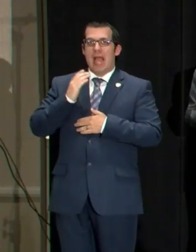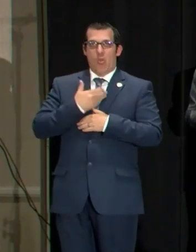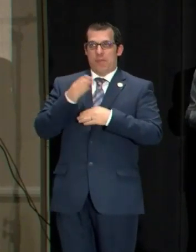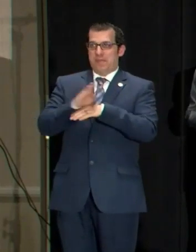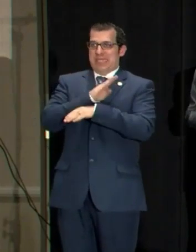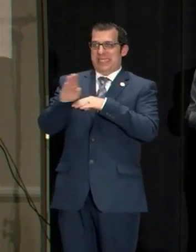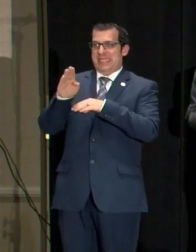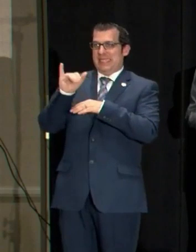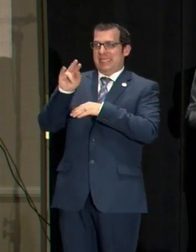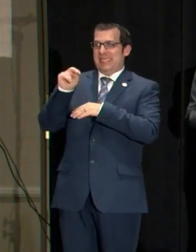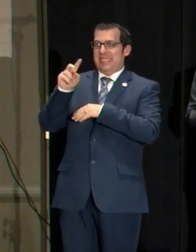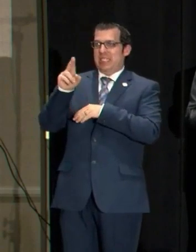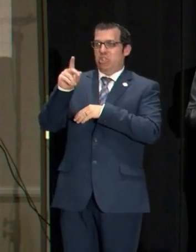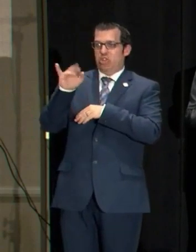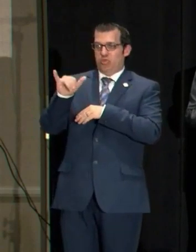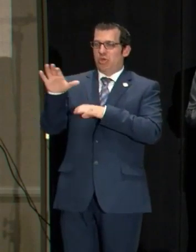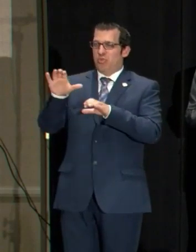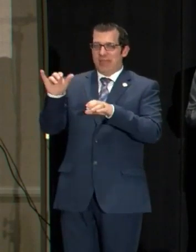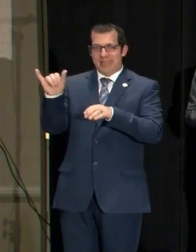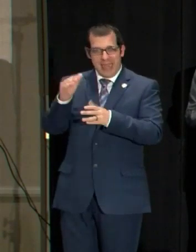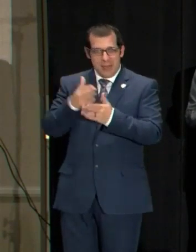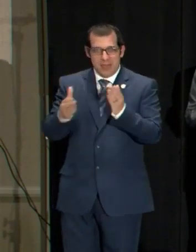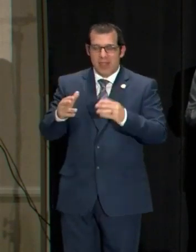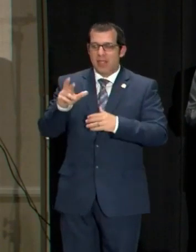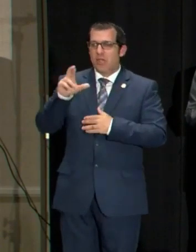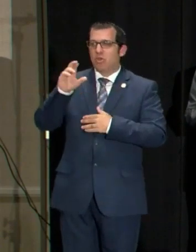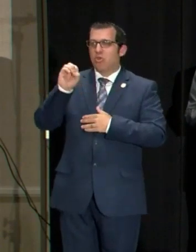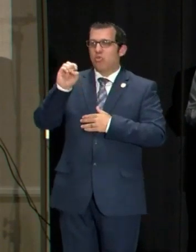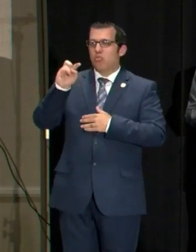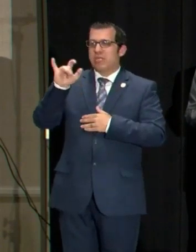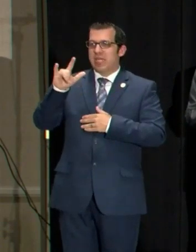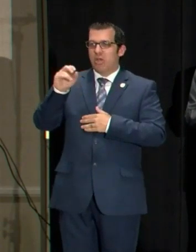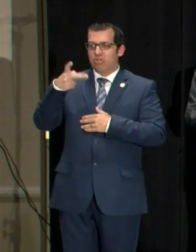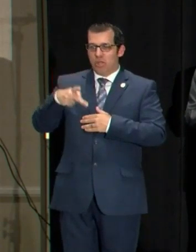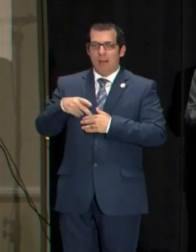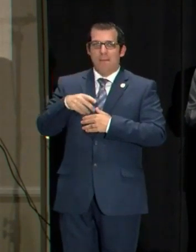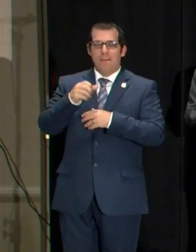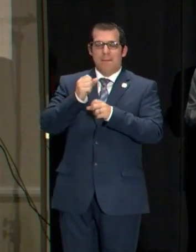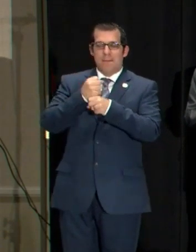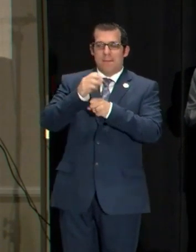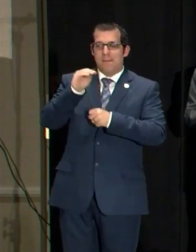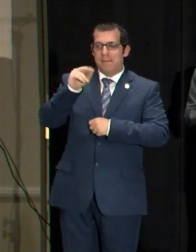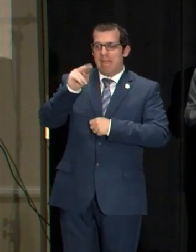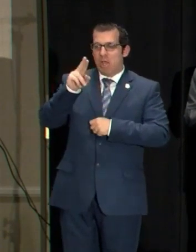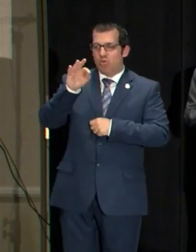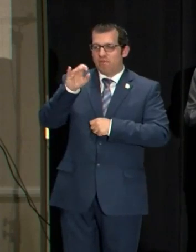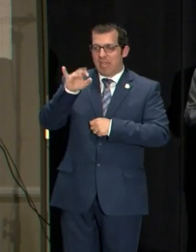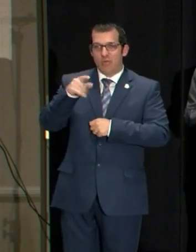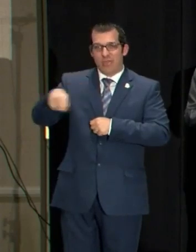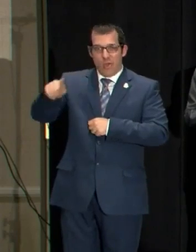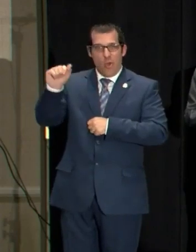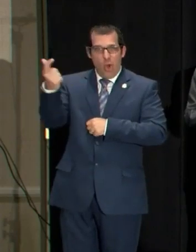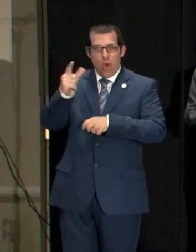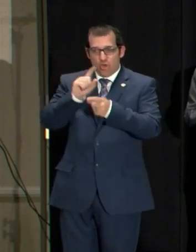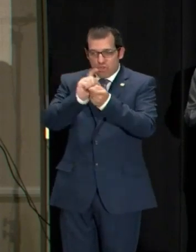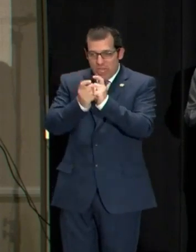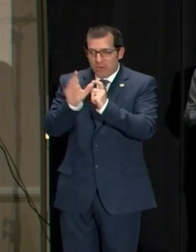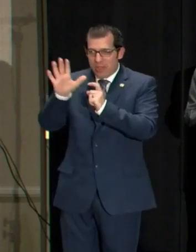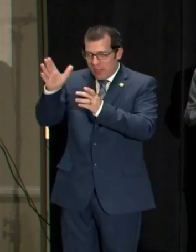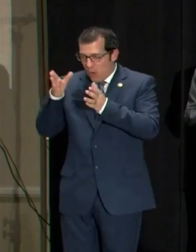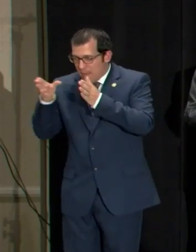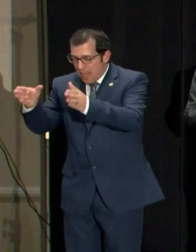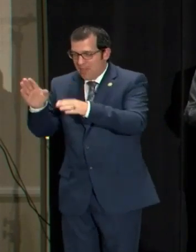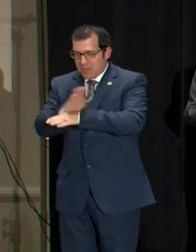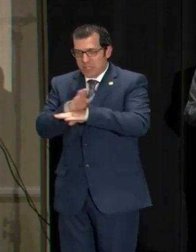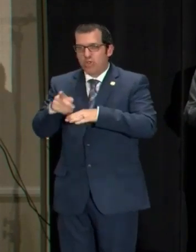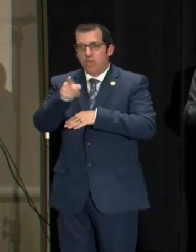doing the same thing. Our retail shops, our manufacturing, they're changing the way they do business so they can continue to